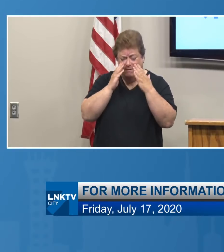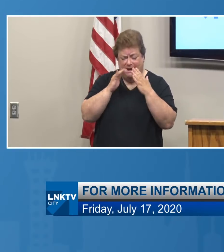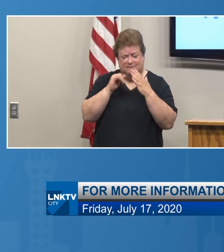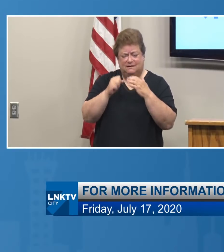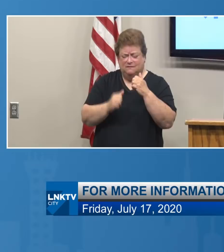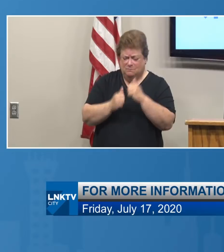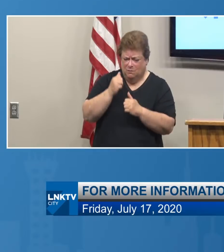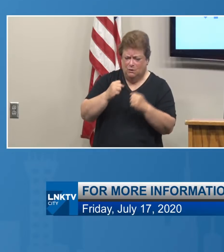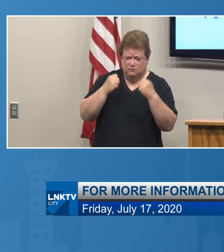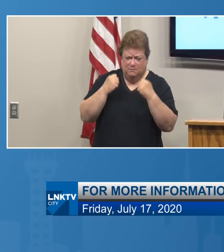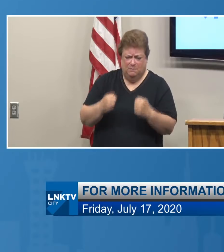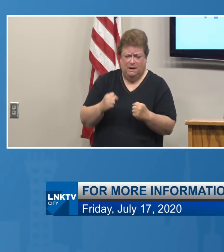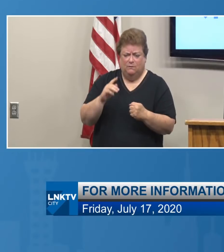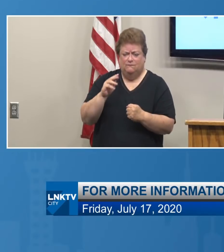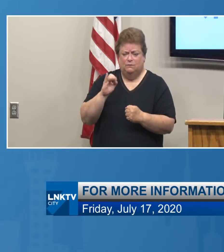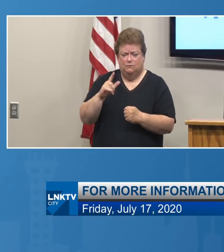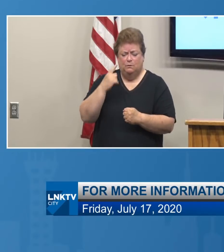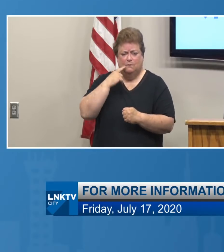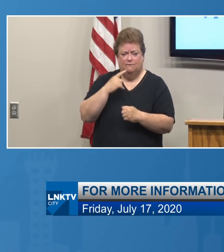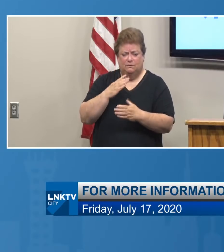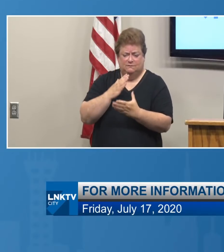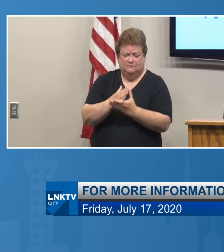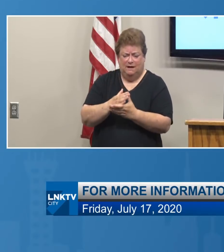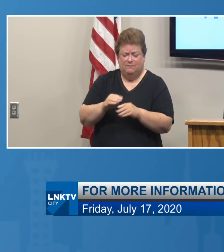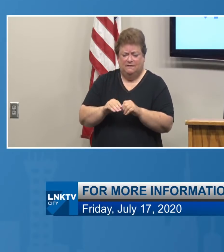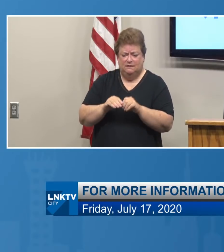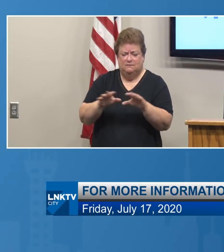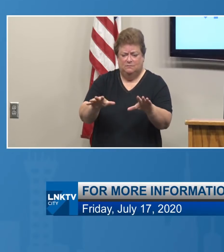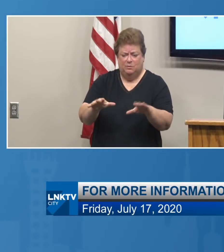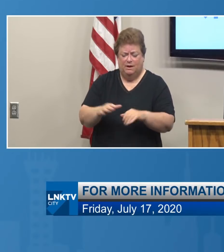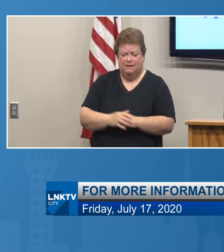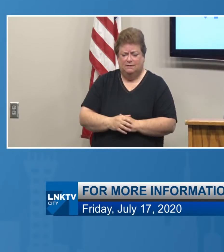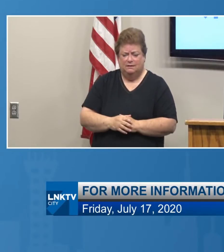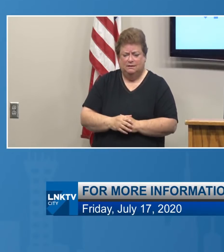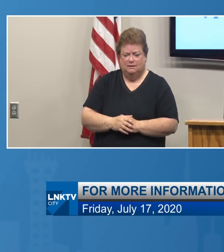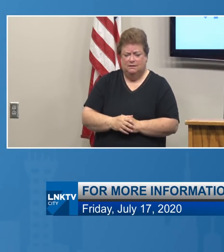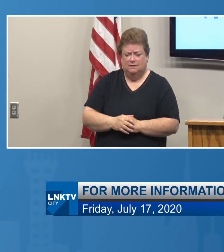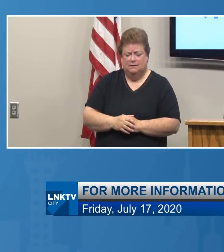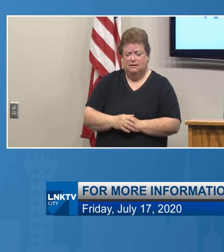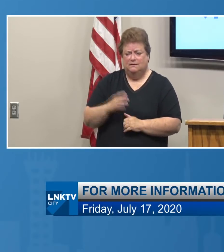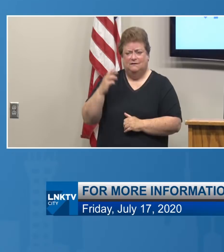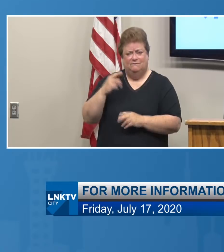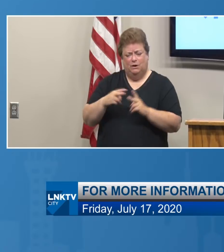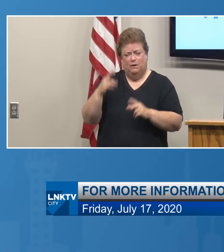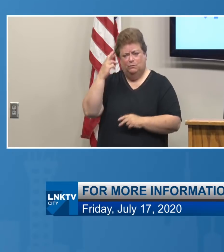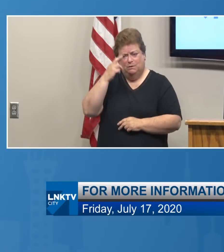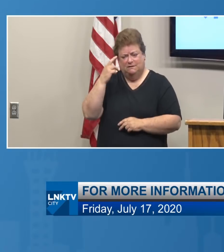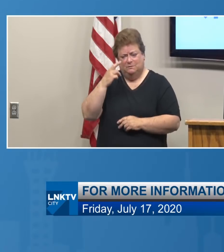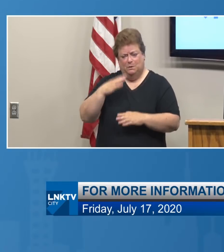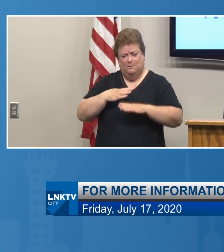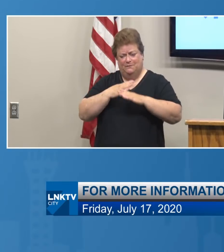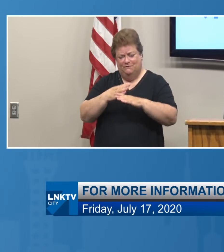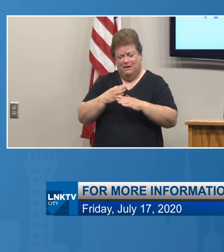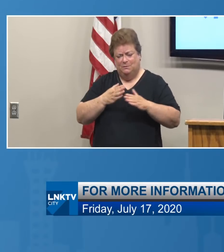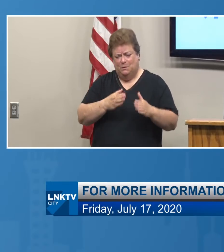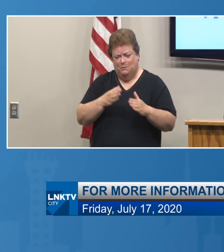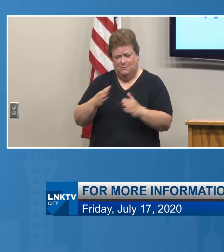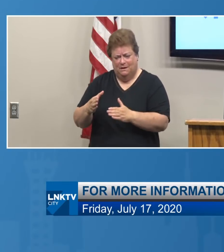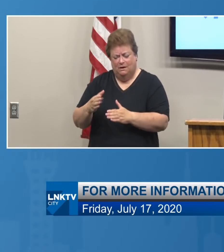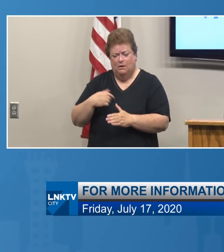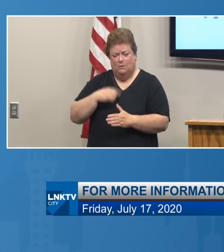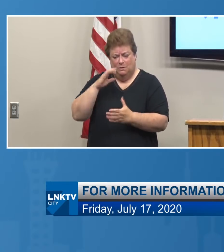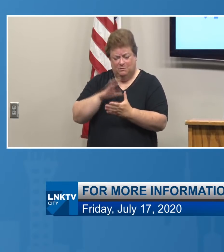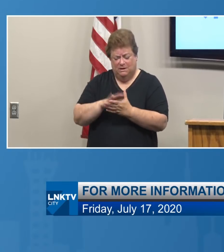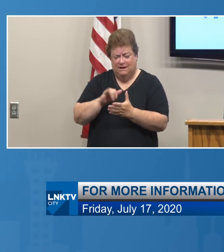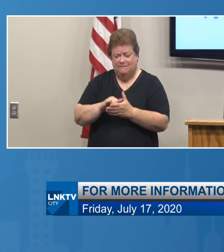of the virus. It is a reasonable preventative measure. We believe that the